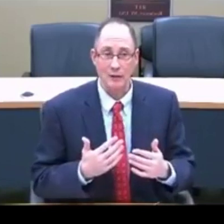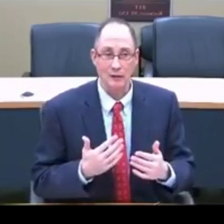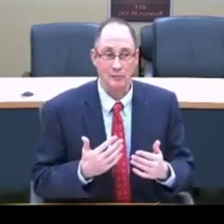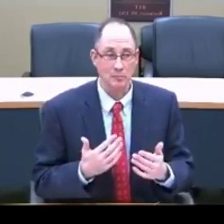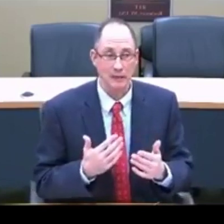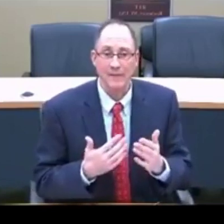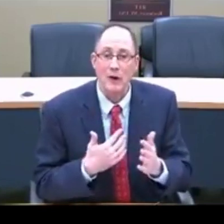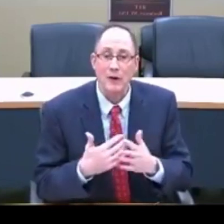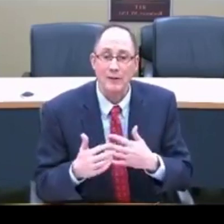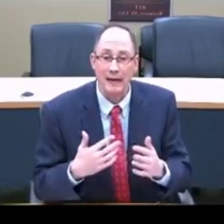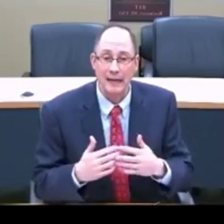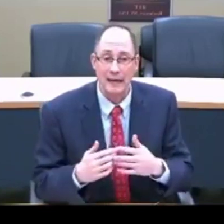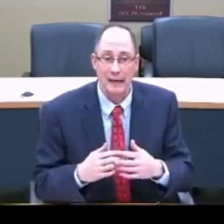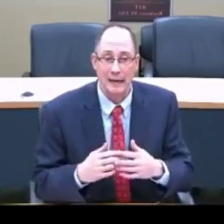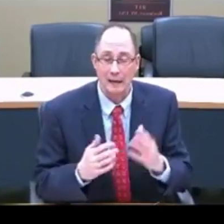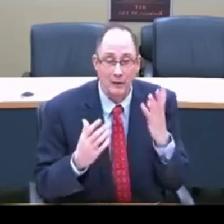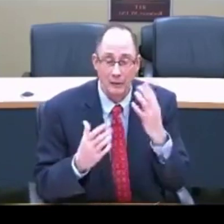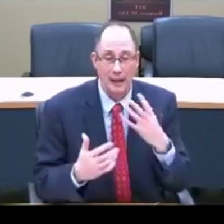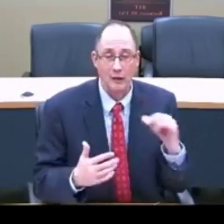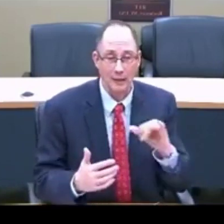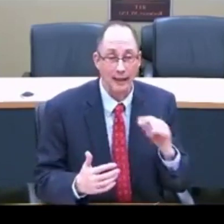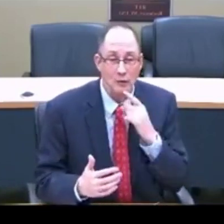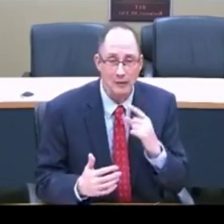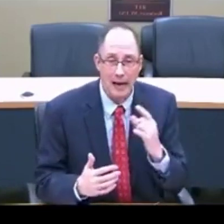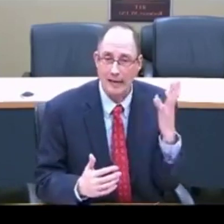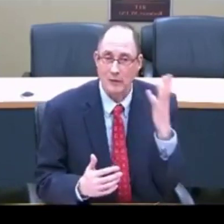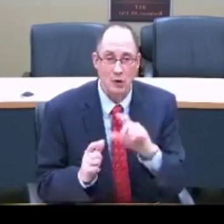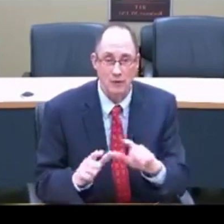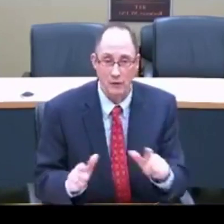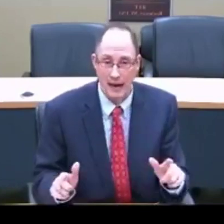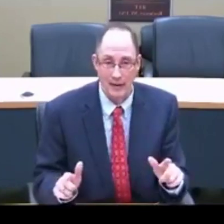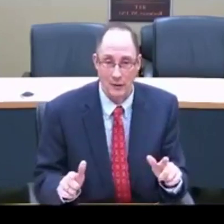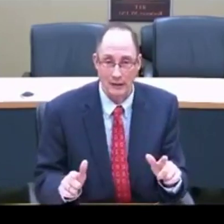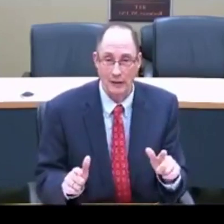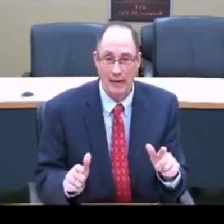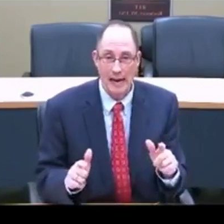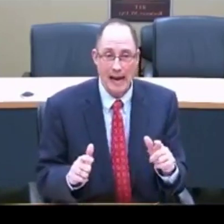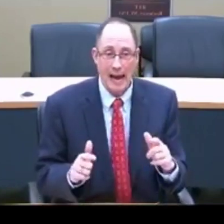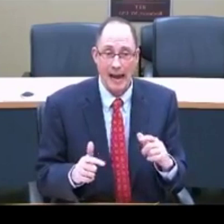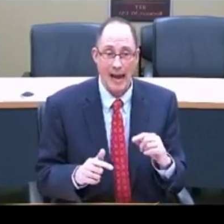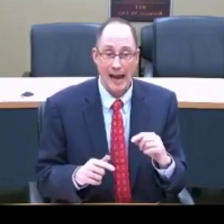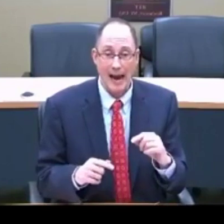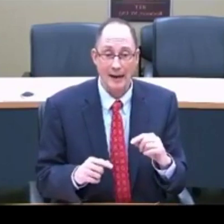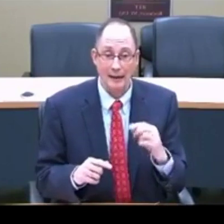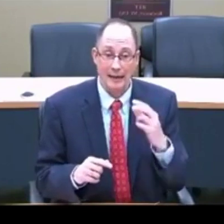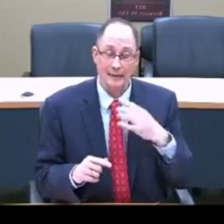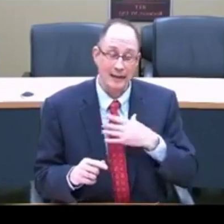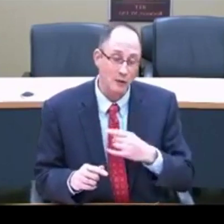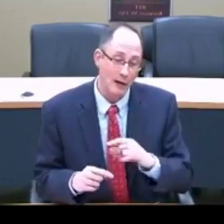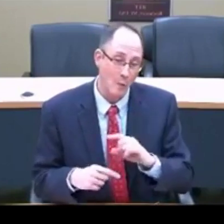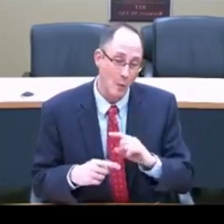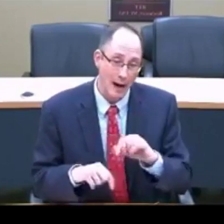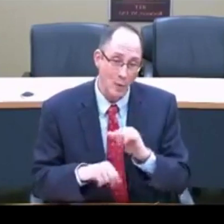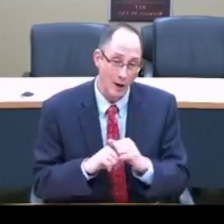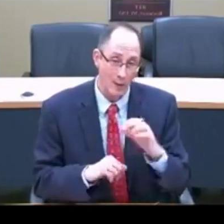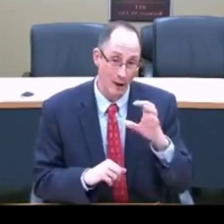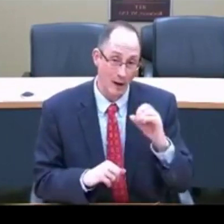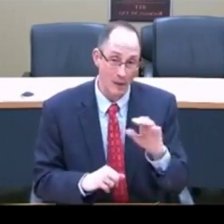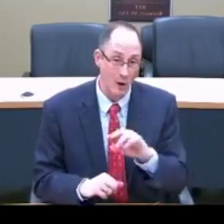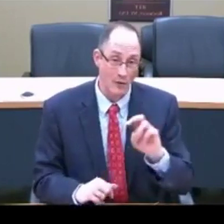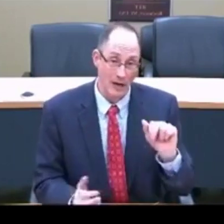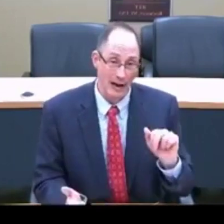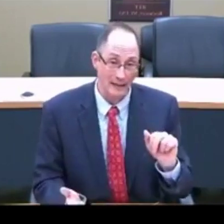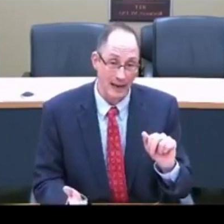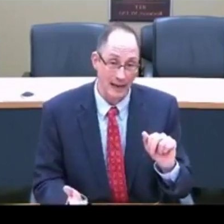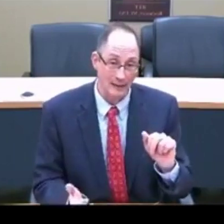It's just very convenient. It's like, like you said, it's a beautiful language. And it's interesting when I'm working with companies